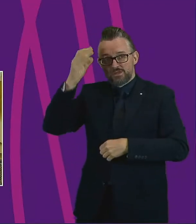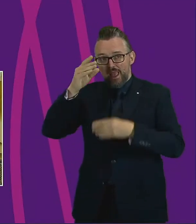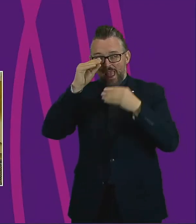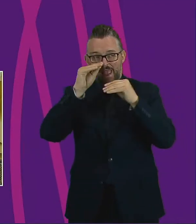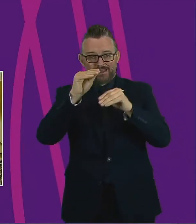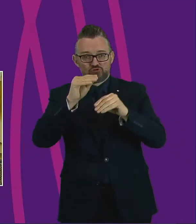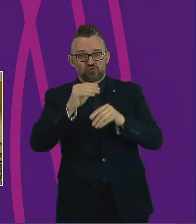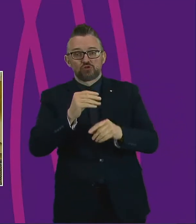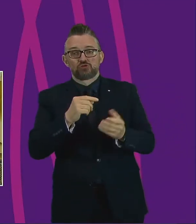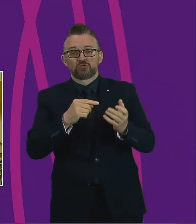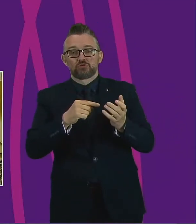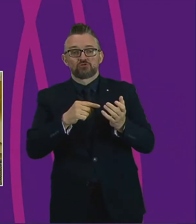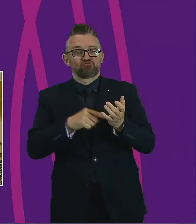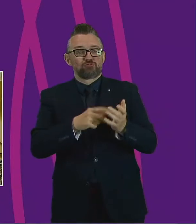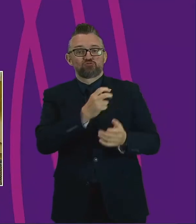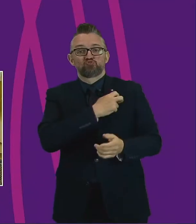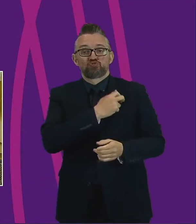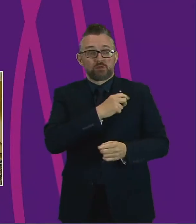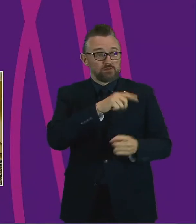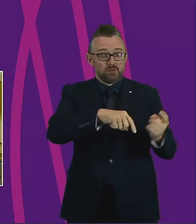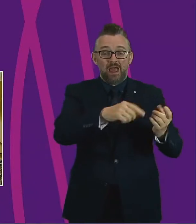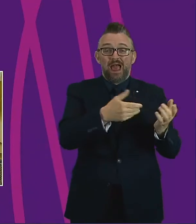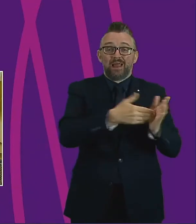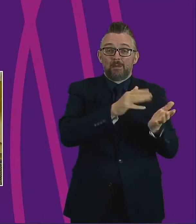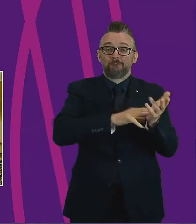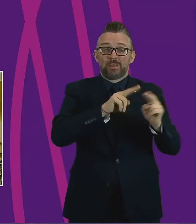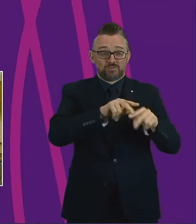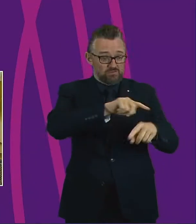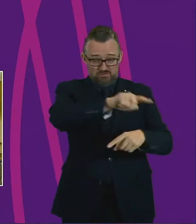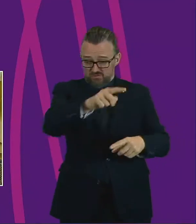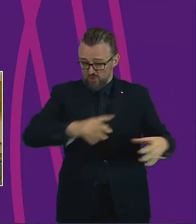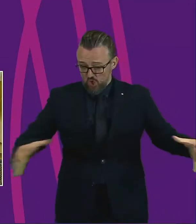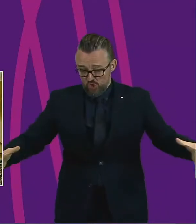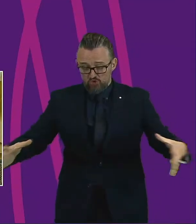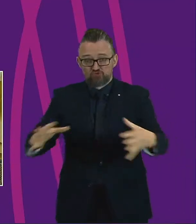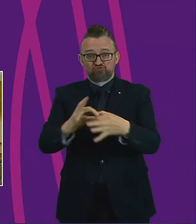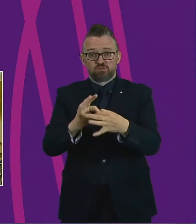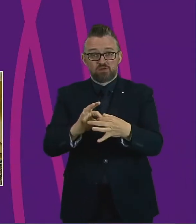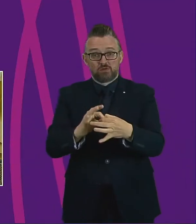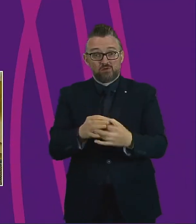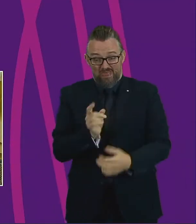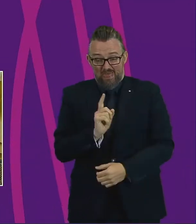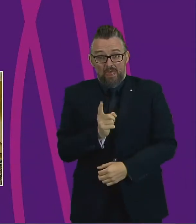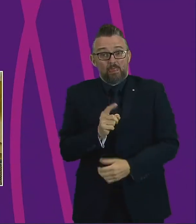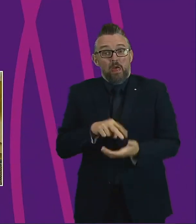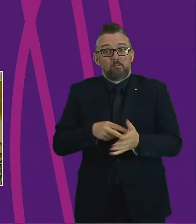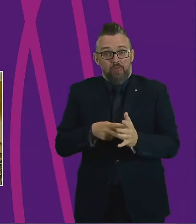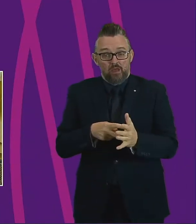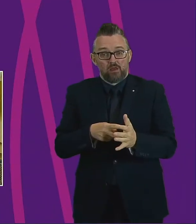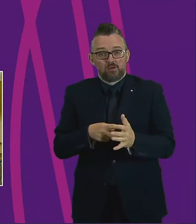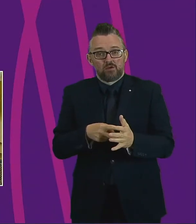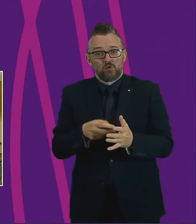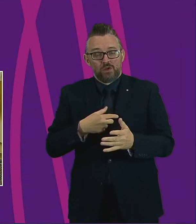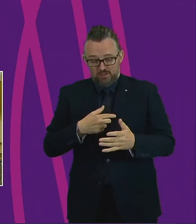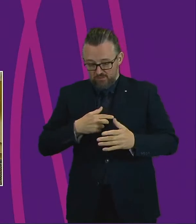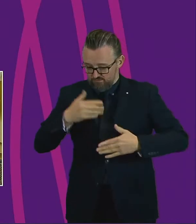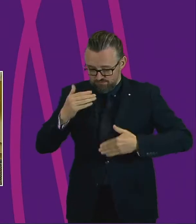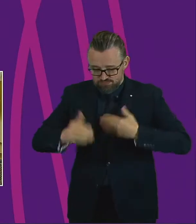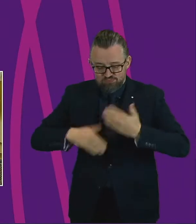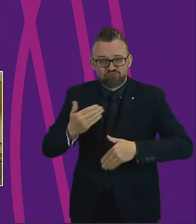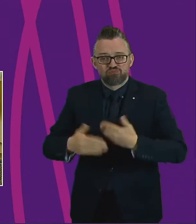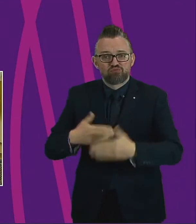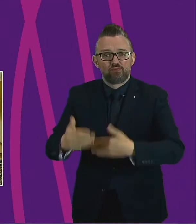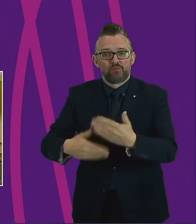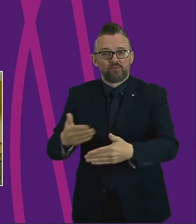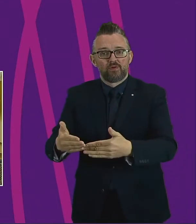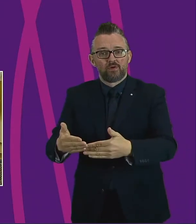trade unions and by parents' organisations. That is the plan we are now operationalising with councils in case